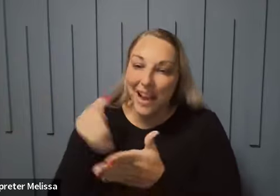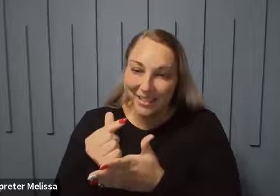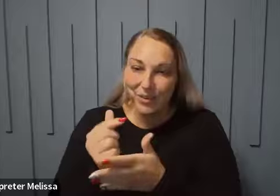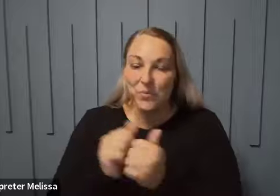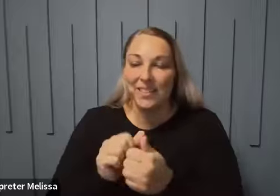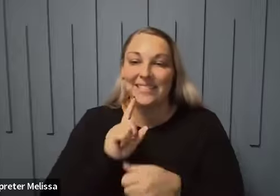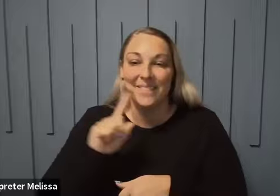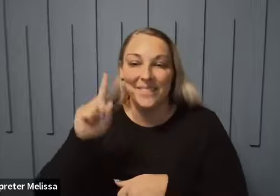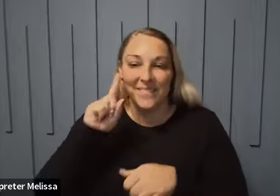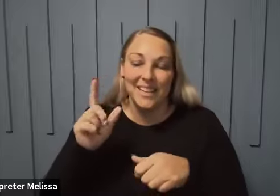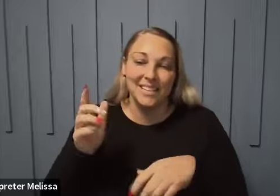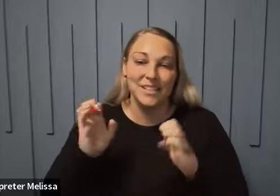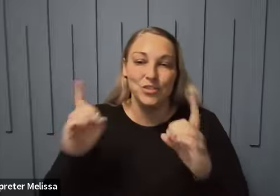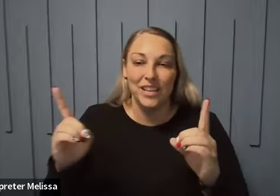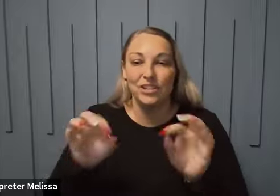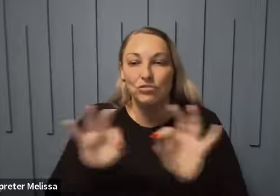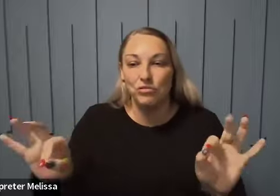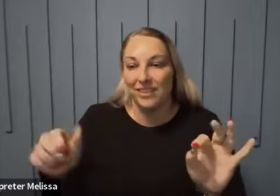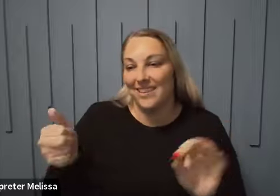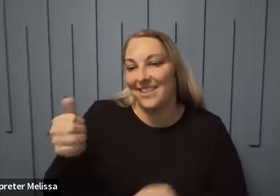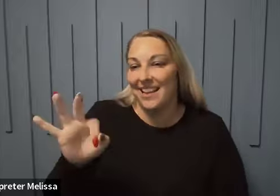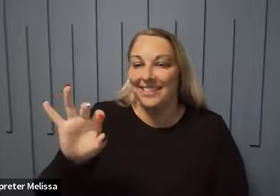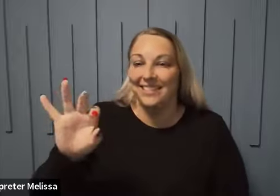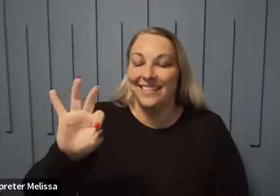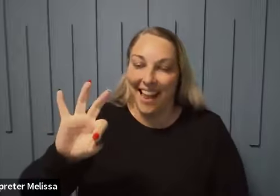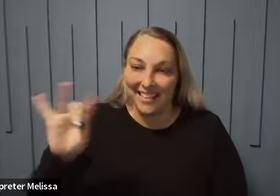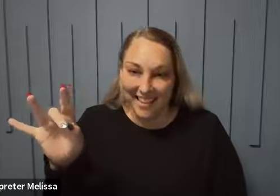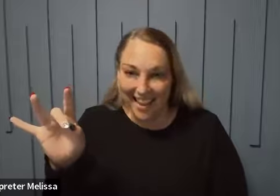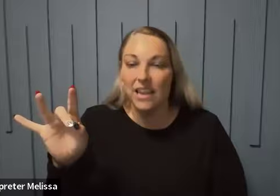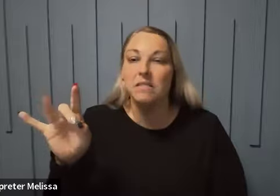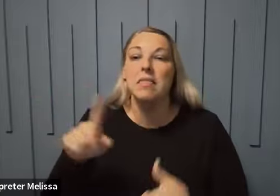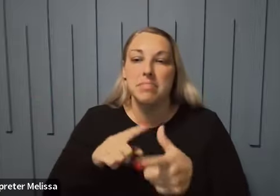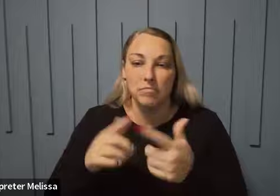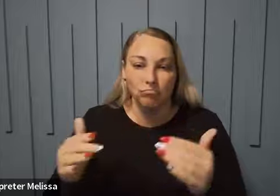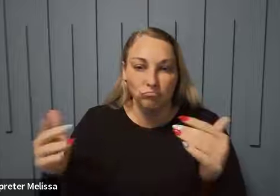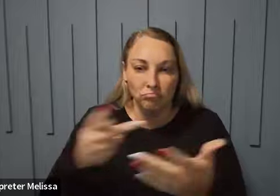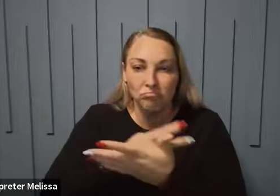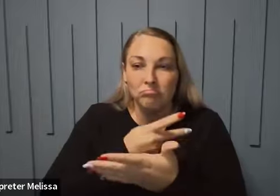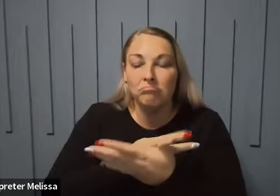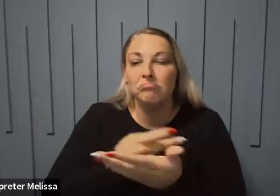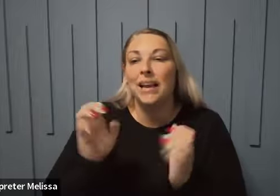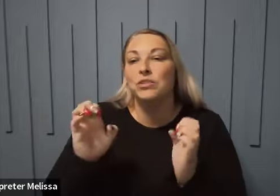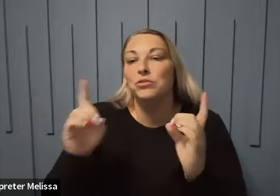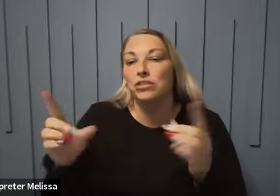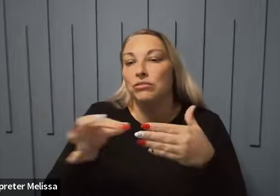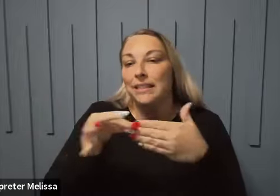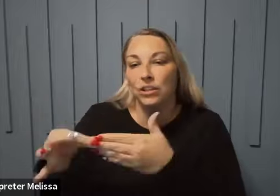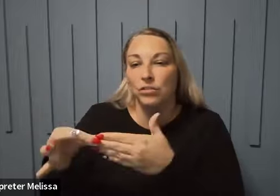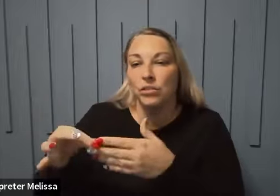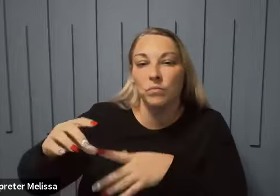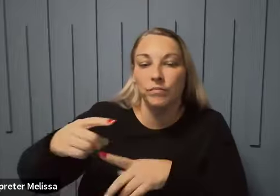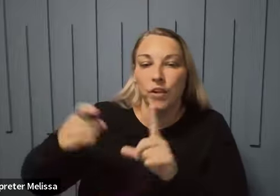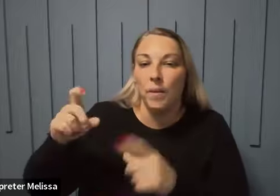deaf education degree from McMurray College back in 1998. And then I did get my master's degree in educational leadership from Lewis University